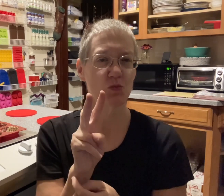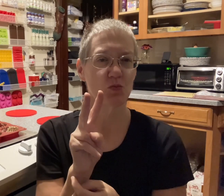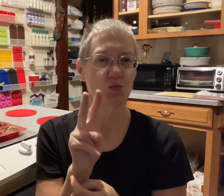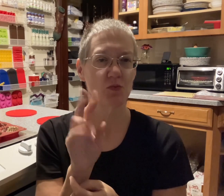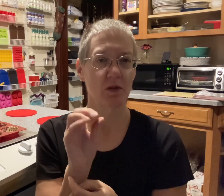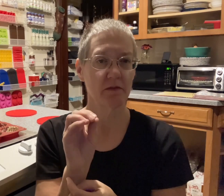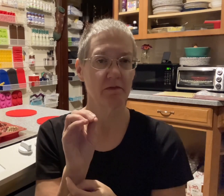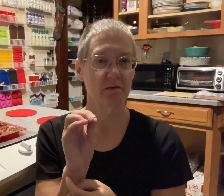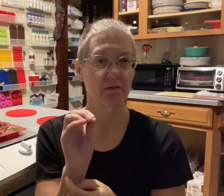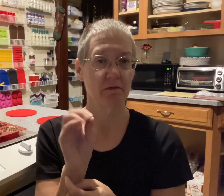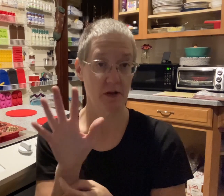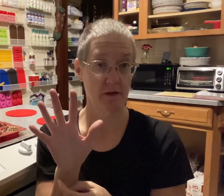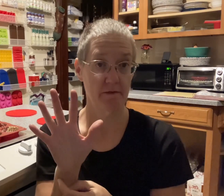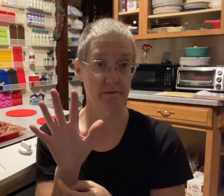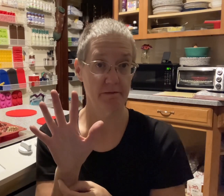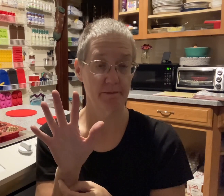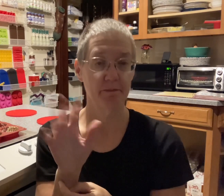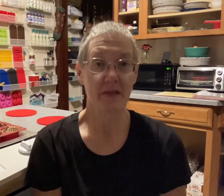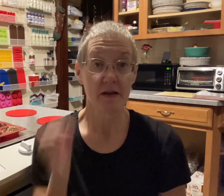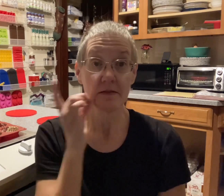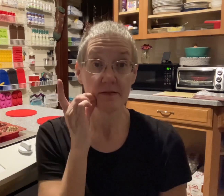Since about 2005.